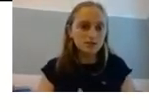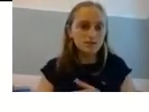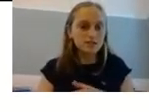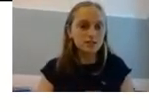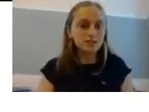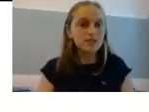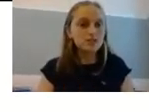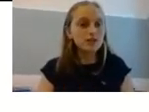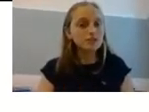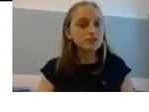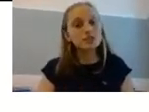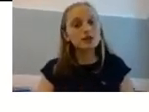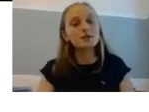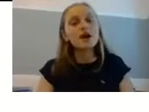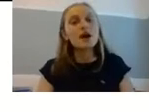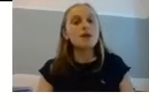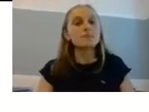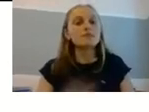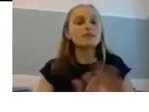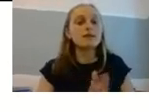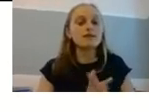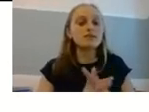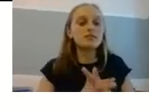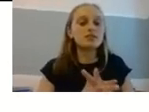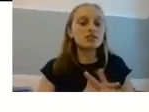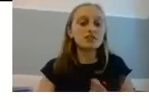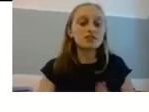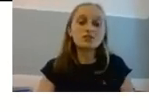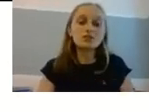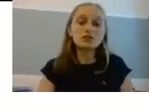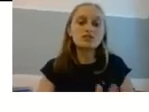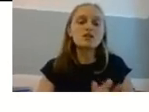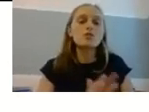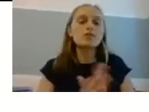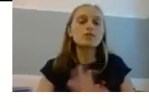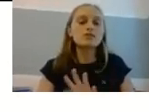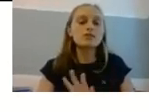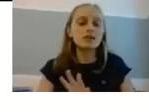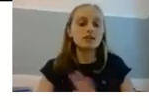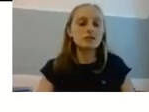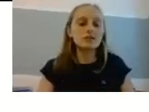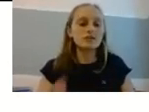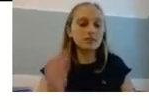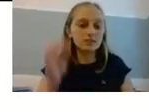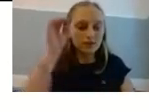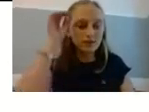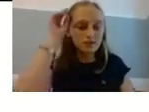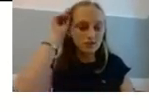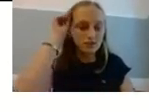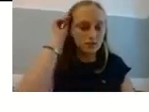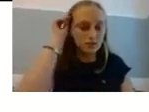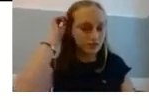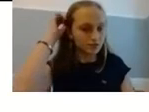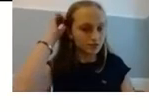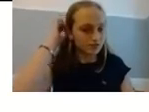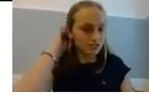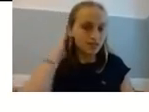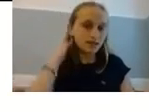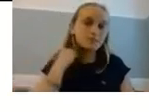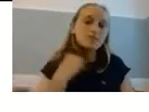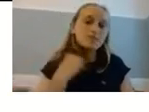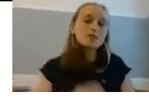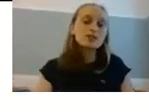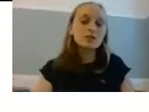Thomas Hopkins Gallaudet traveled to Europe to study methods of teaching deaf students with this desire to break down language barriers and create more inclusive